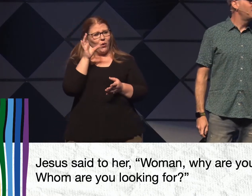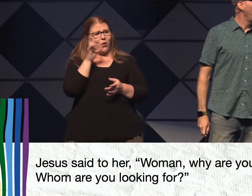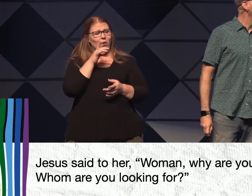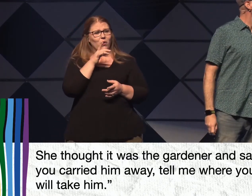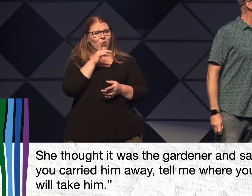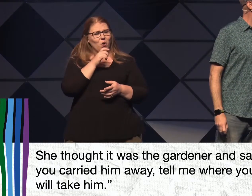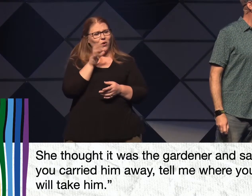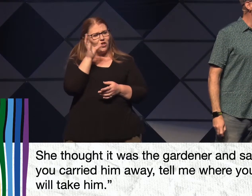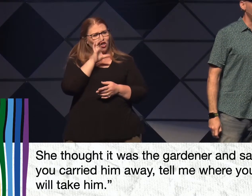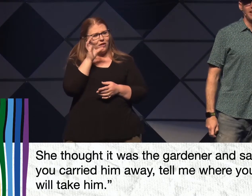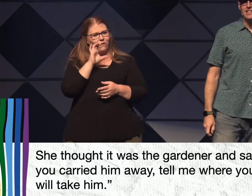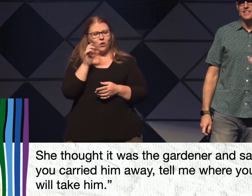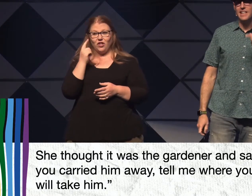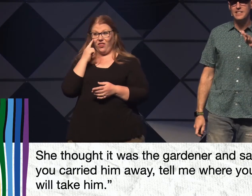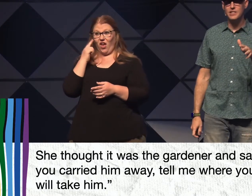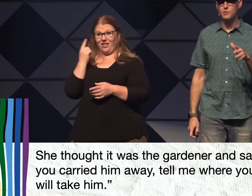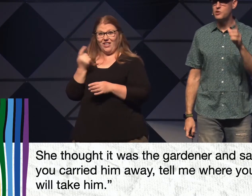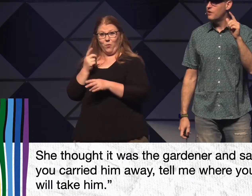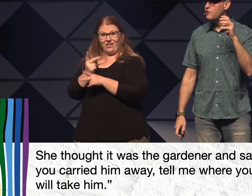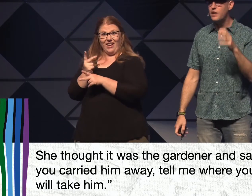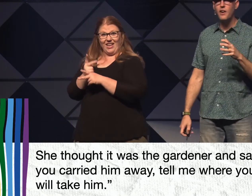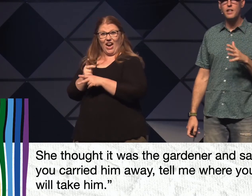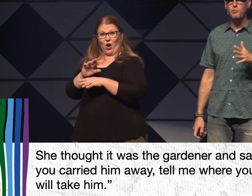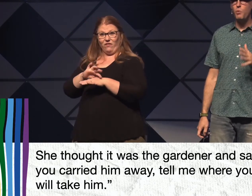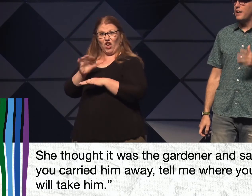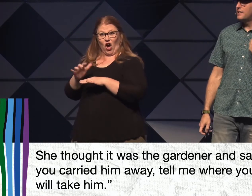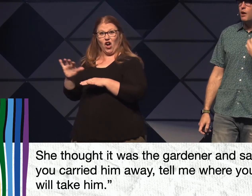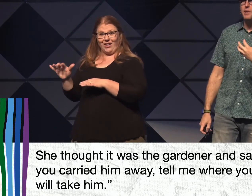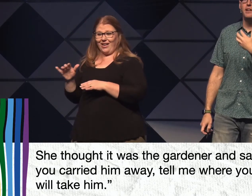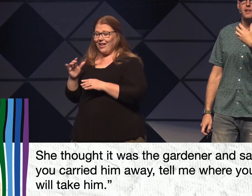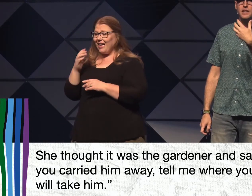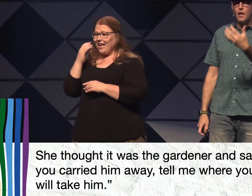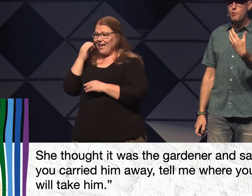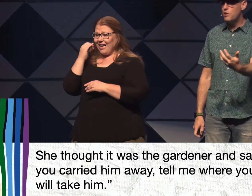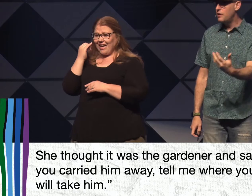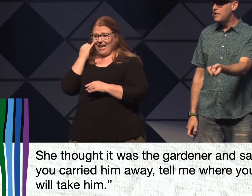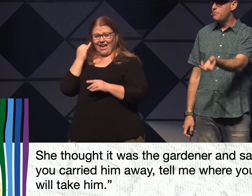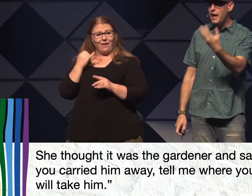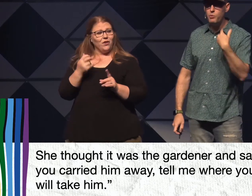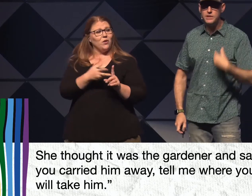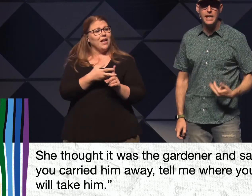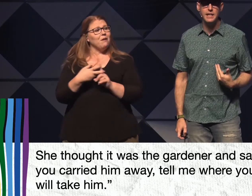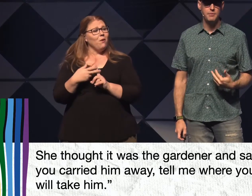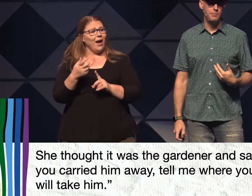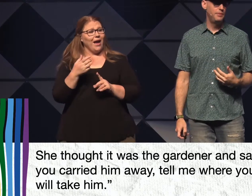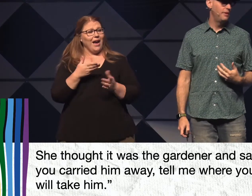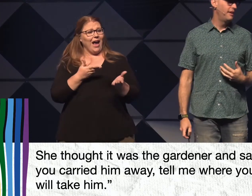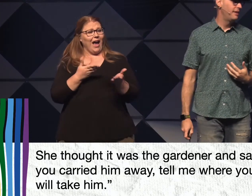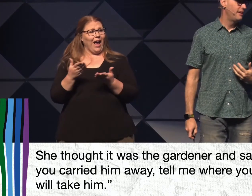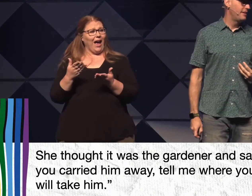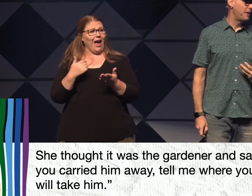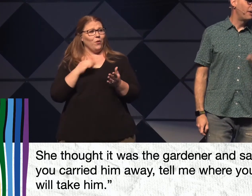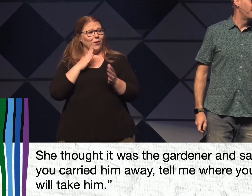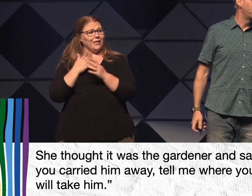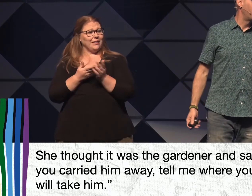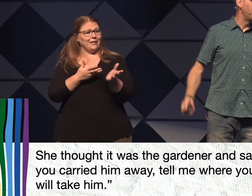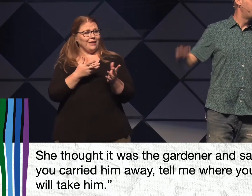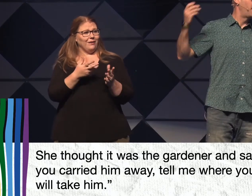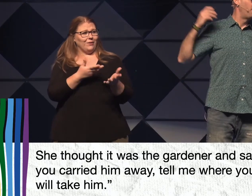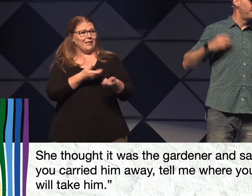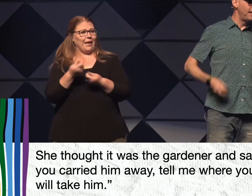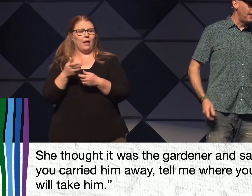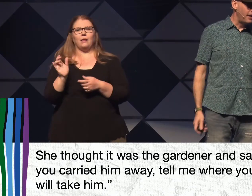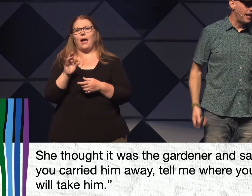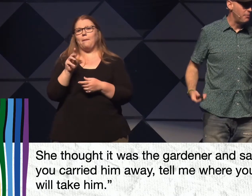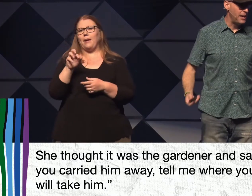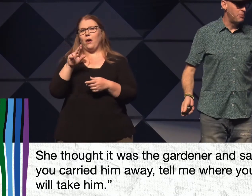And she thought it was the gardener. And she says to him, "Sir, if you carried him away, tell me where you laid him, and I will take him." Like, Mary's going to lift